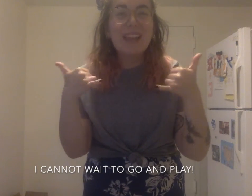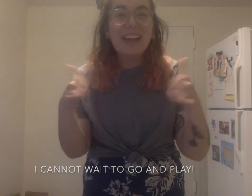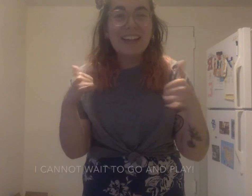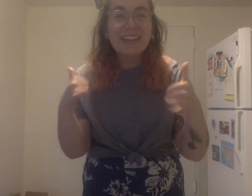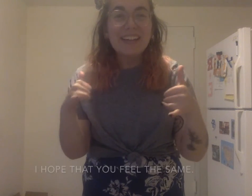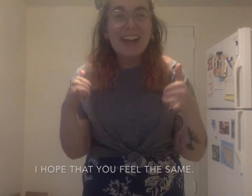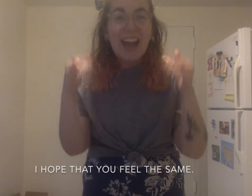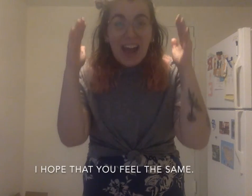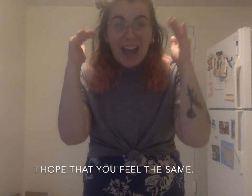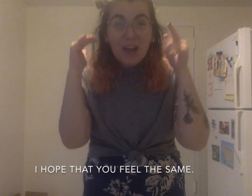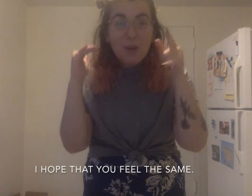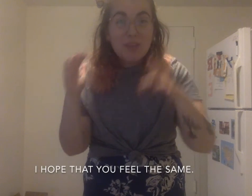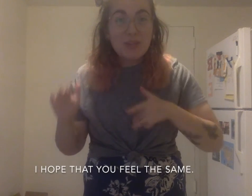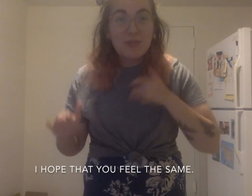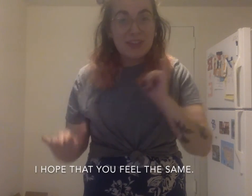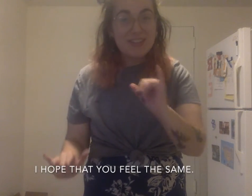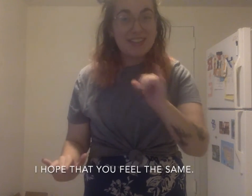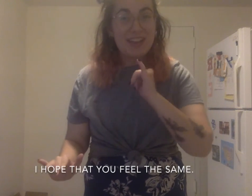play. I hope that you feel the same.